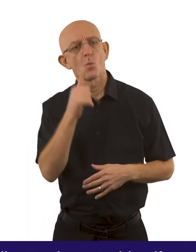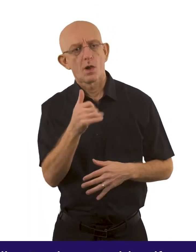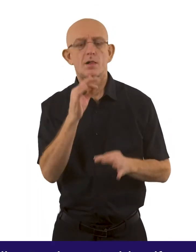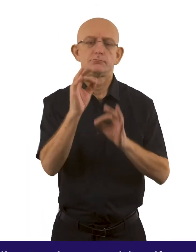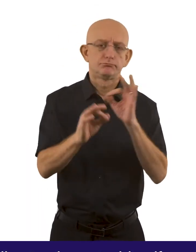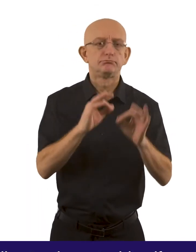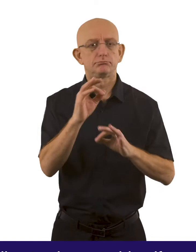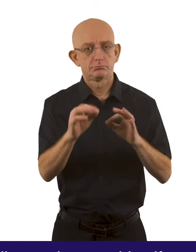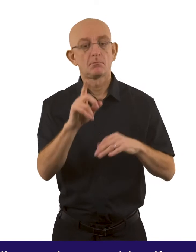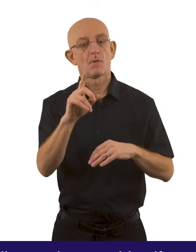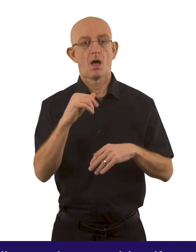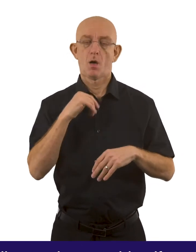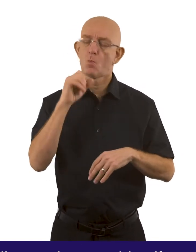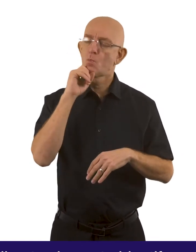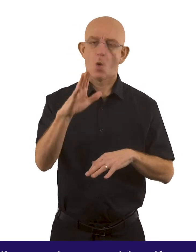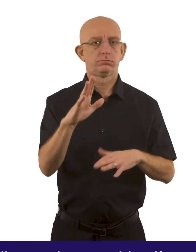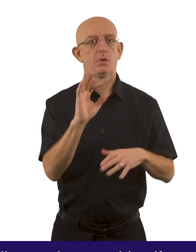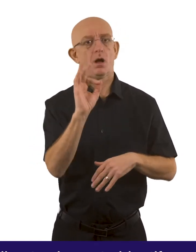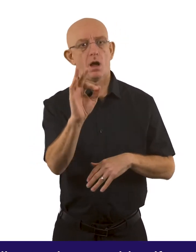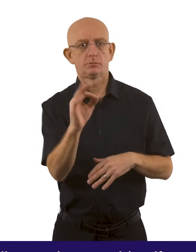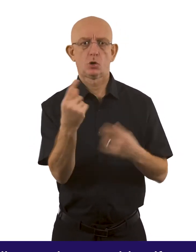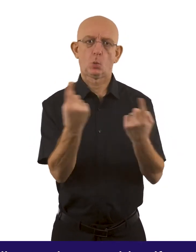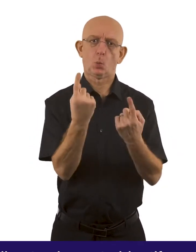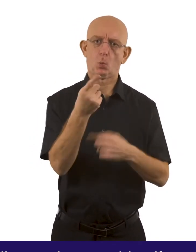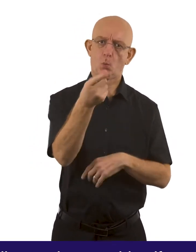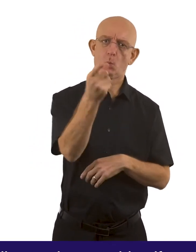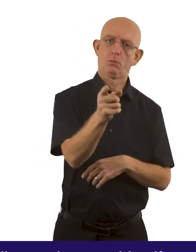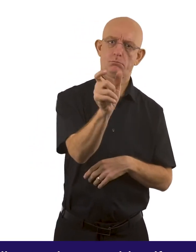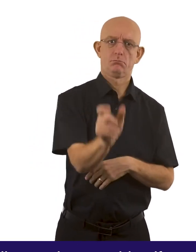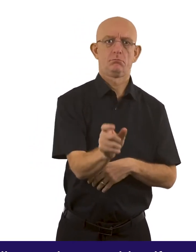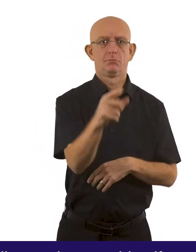We will not ask you to identify yourself, although you may choose to do so.